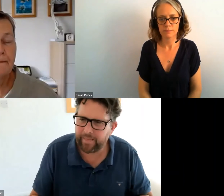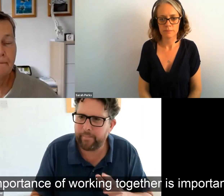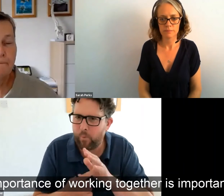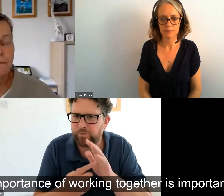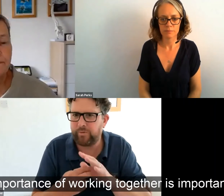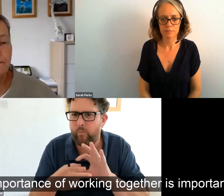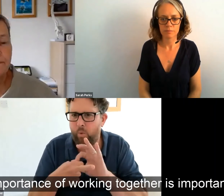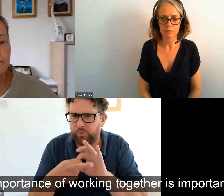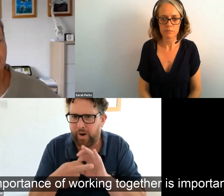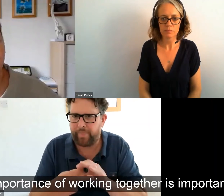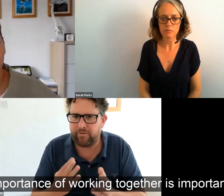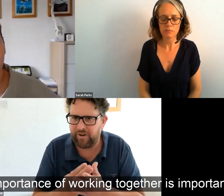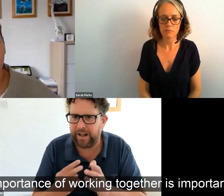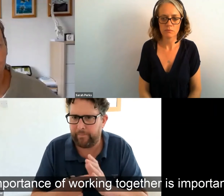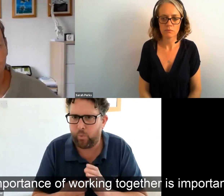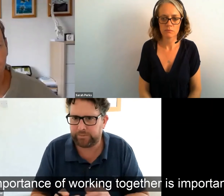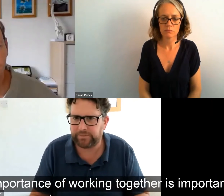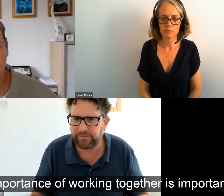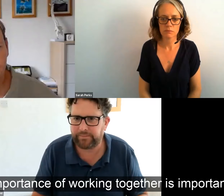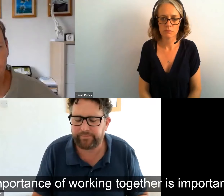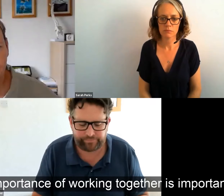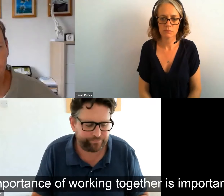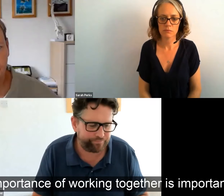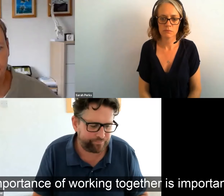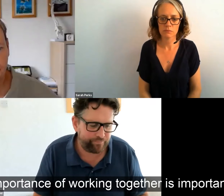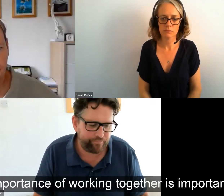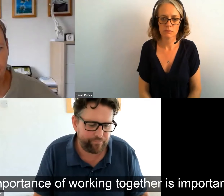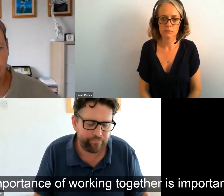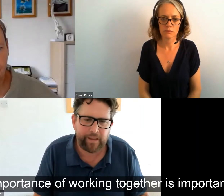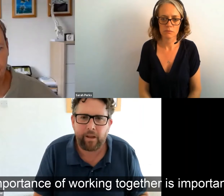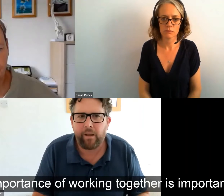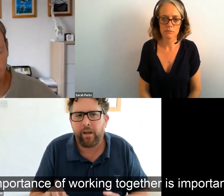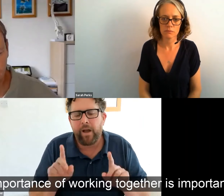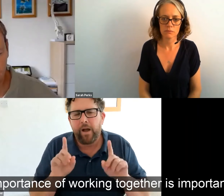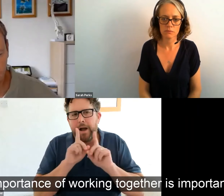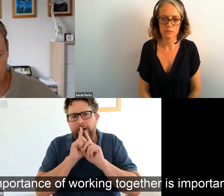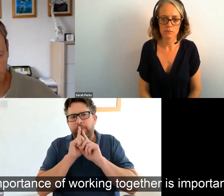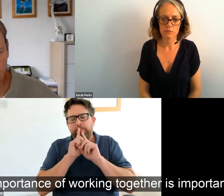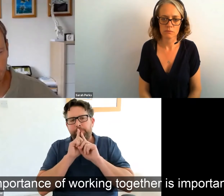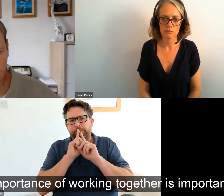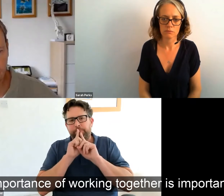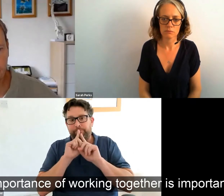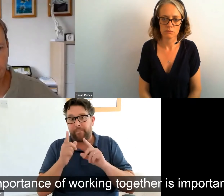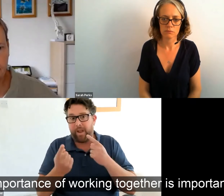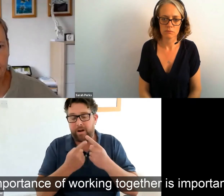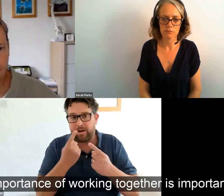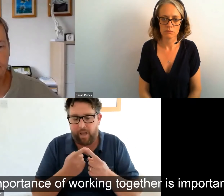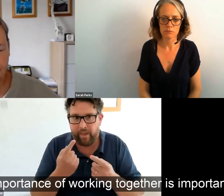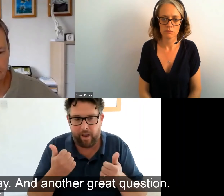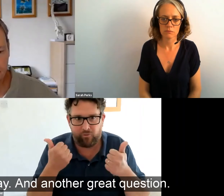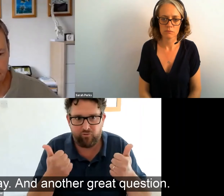Agreed. The importance of working together is important.